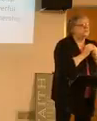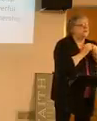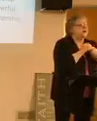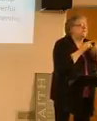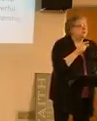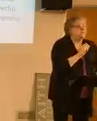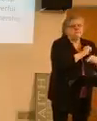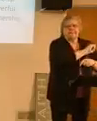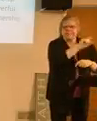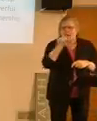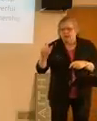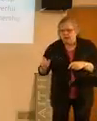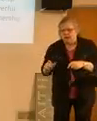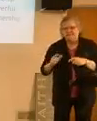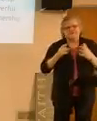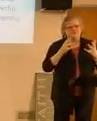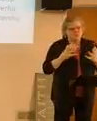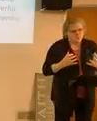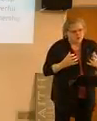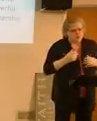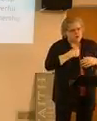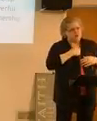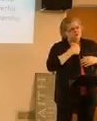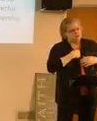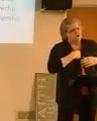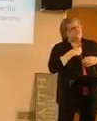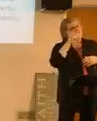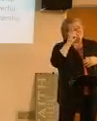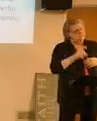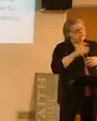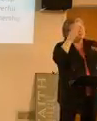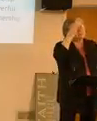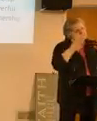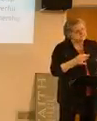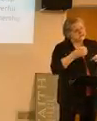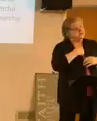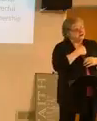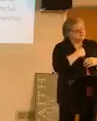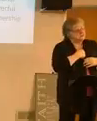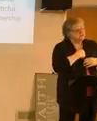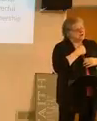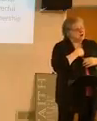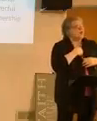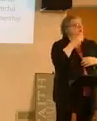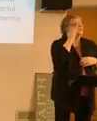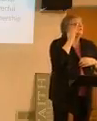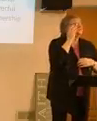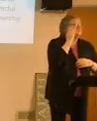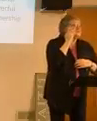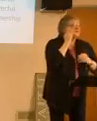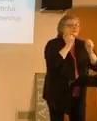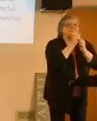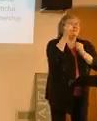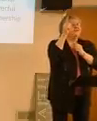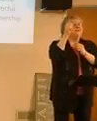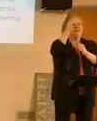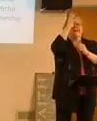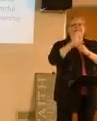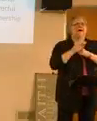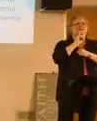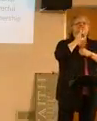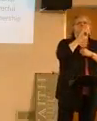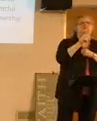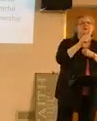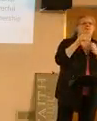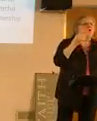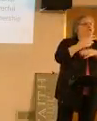But all of us want to come to a point in our own life, our own experience, where God becomes real through